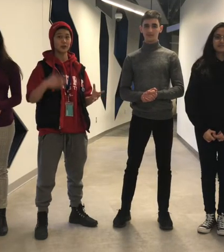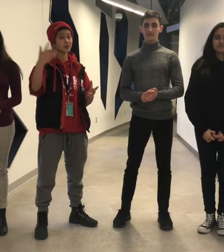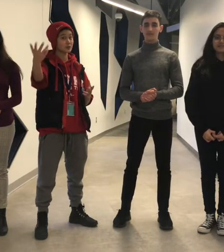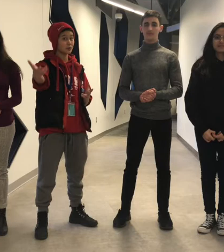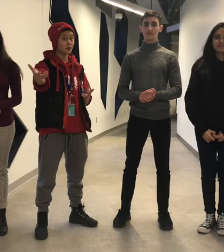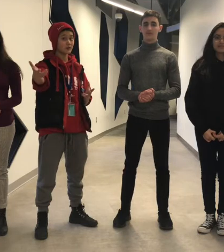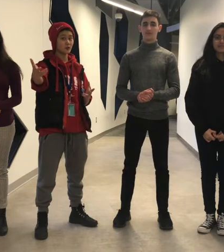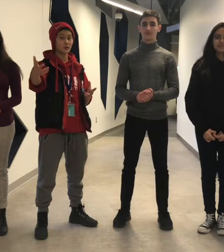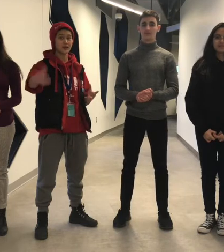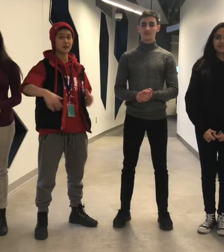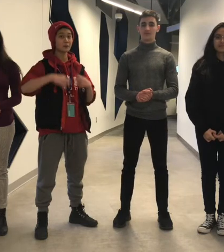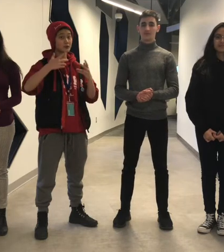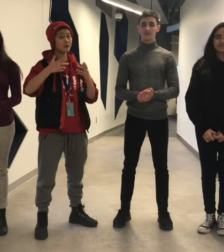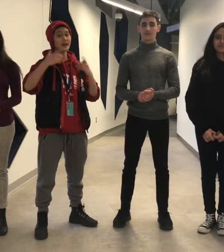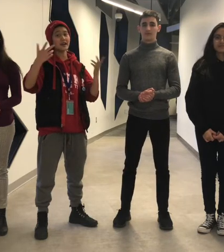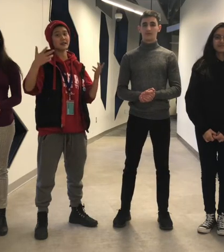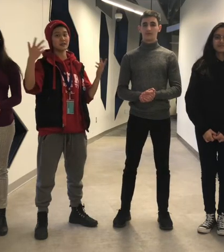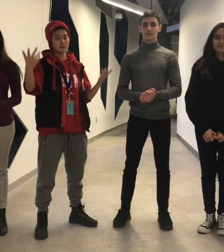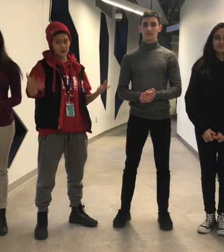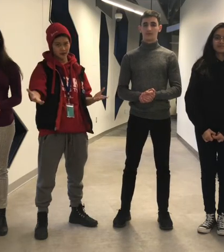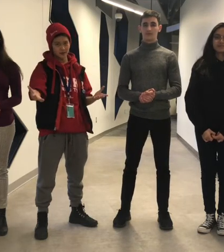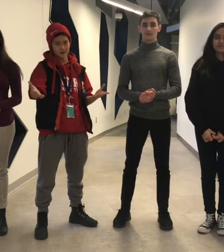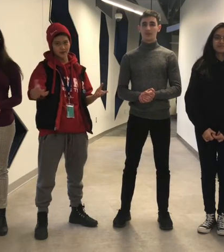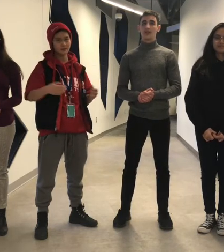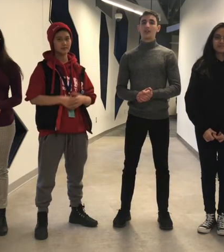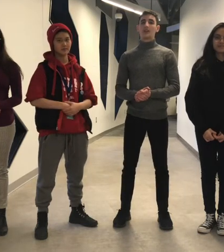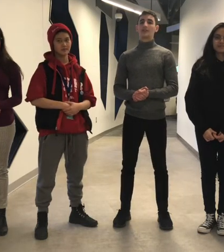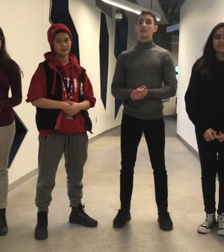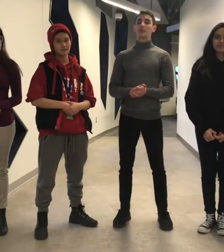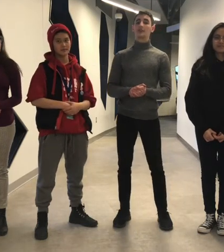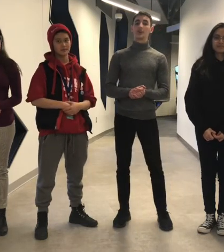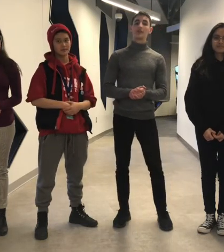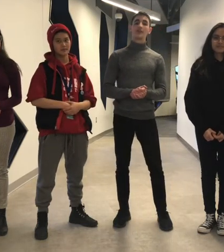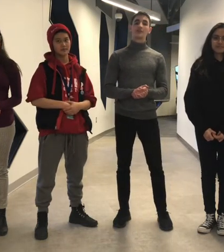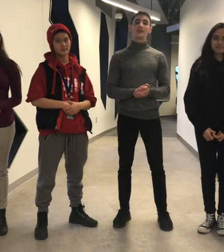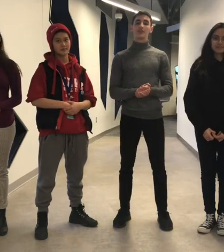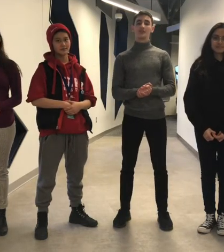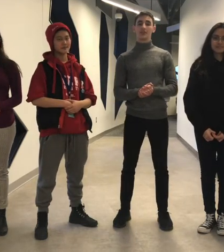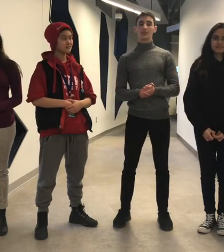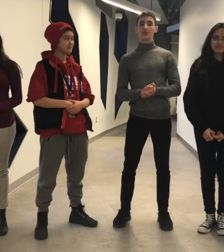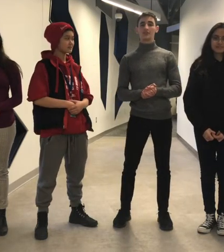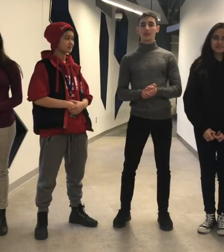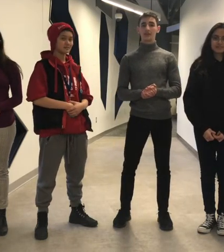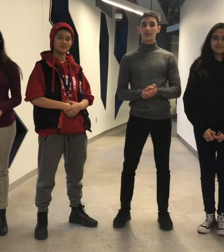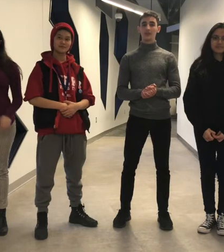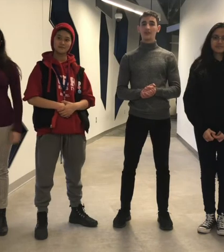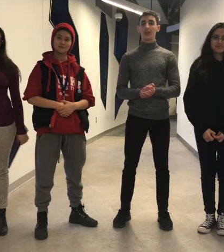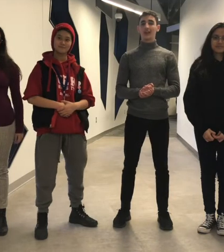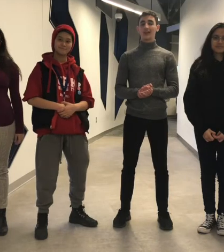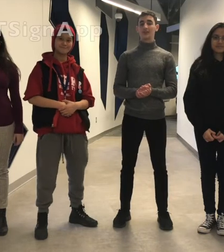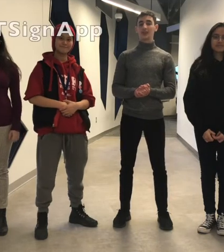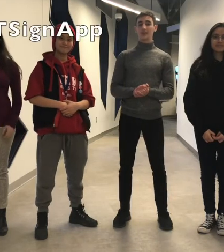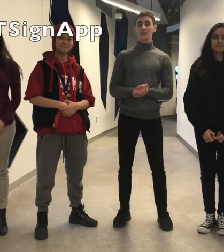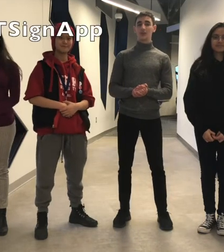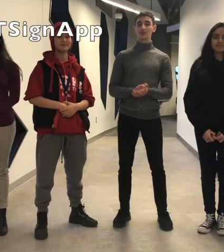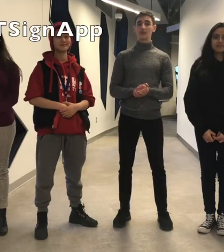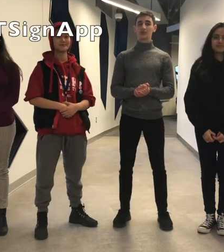your support, we can improve and expand. If you want to reach out for us, make sure you check out our Instagram page, and if you have any questions, feel